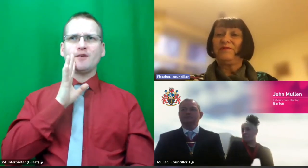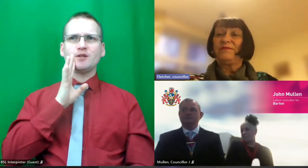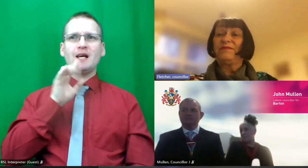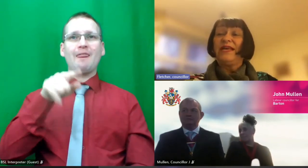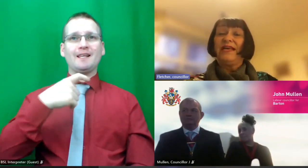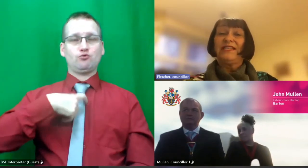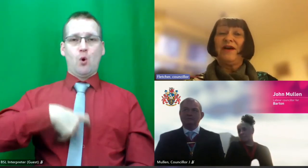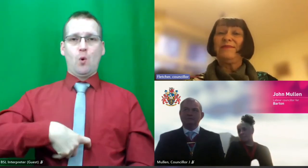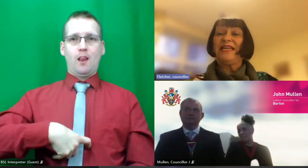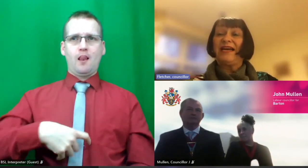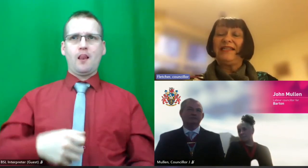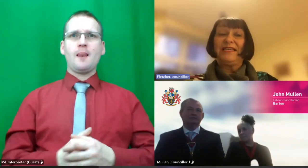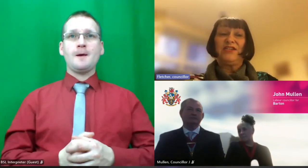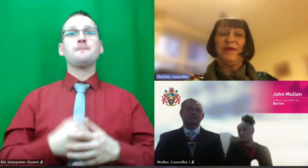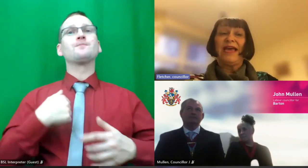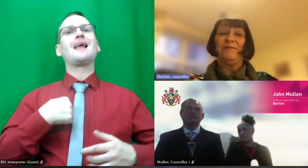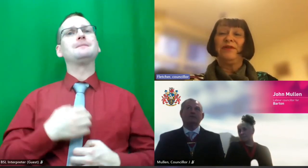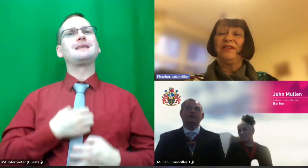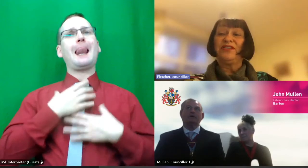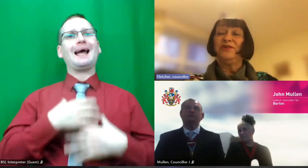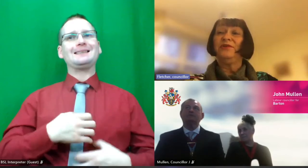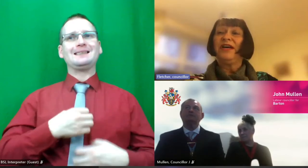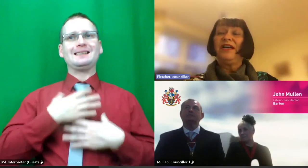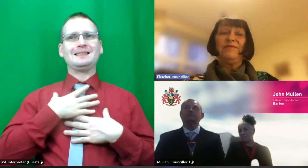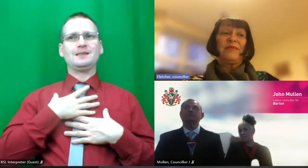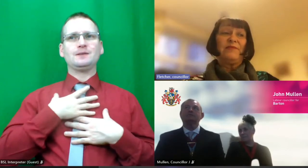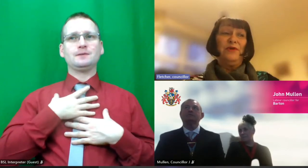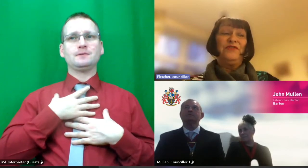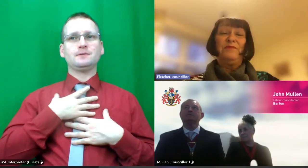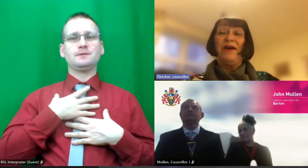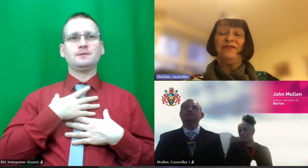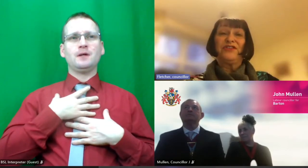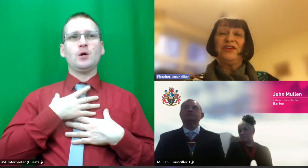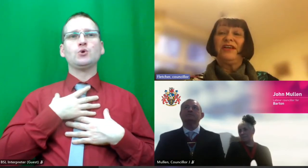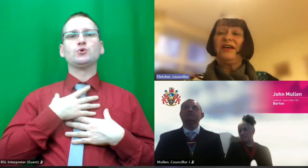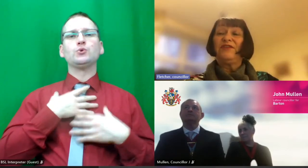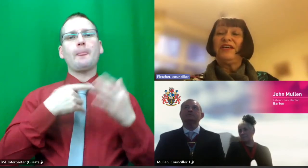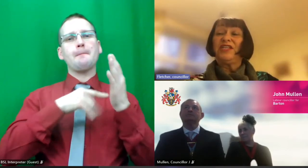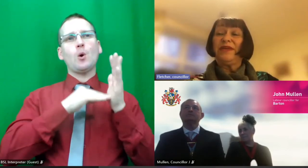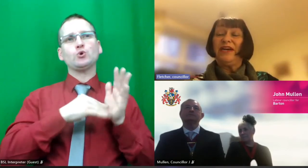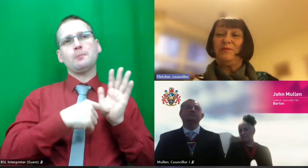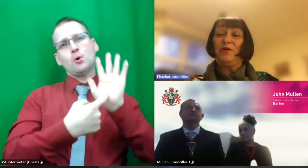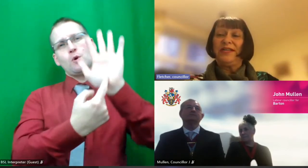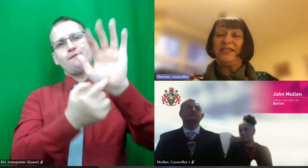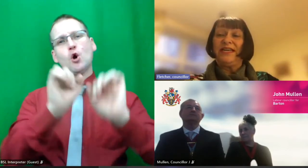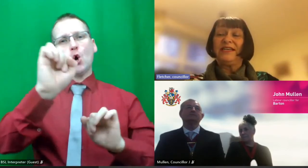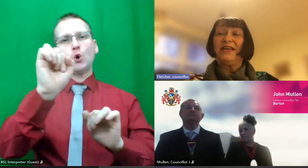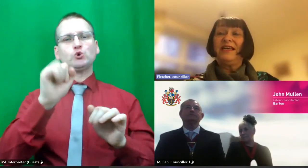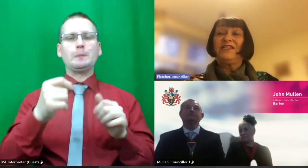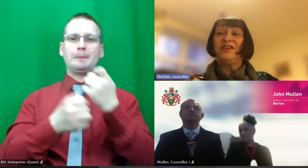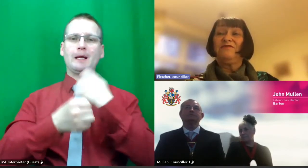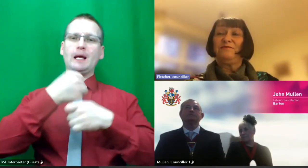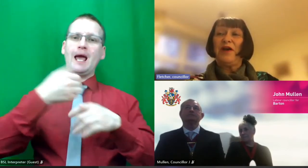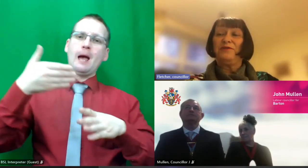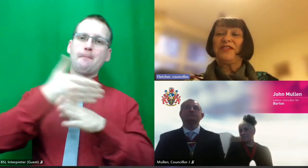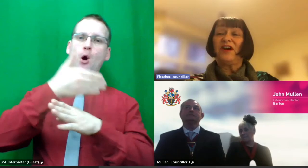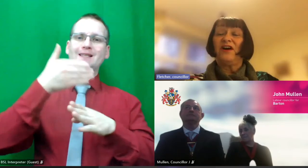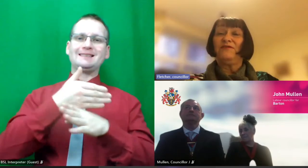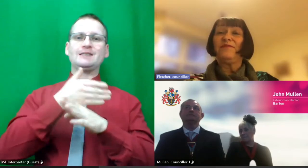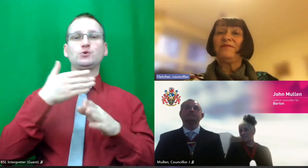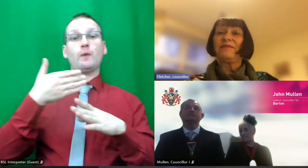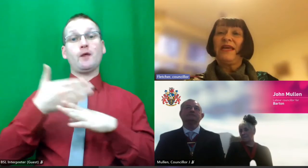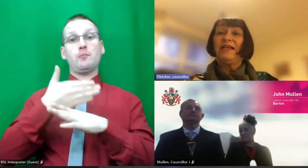role. So I'm delighted to be able to move the motion for her to be appointed to the